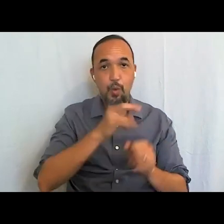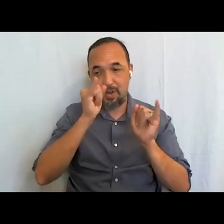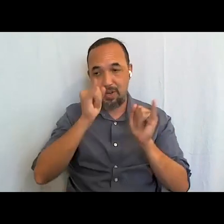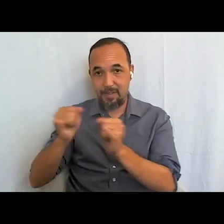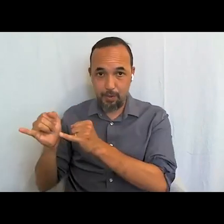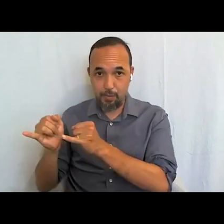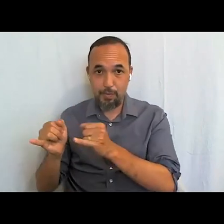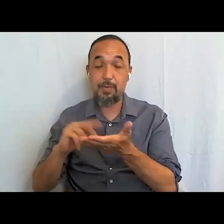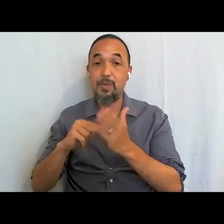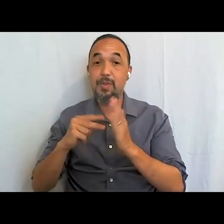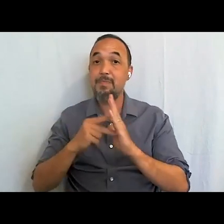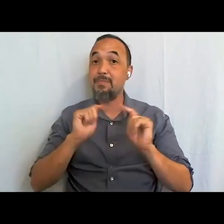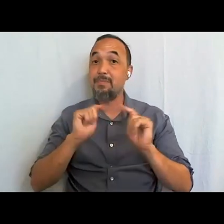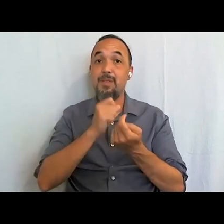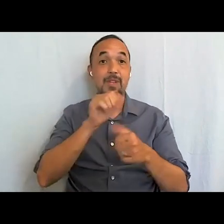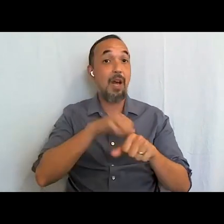locked